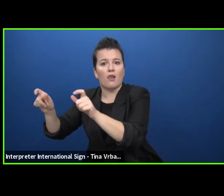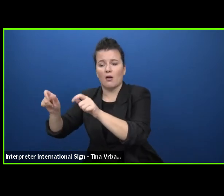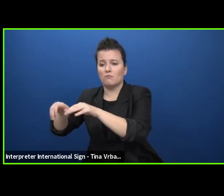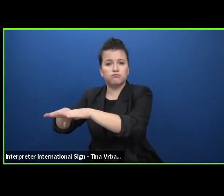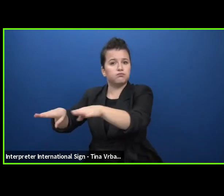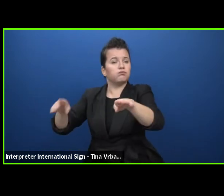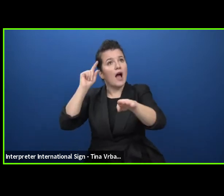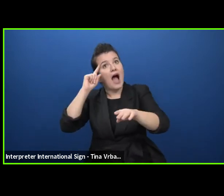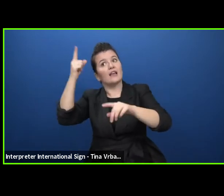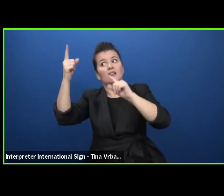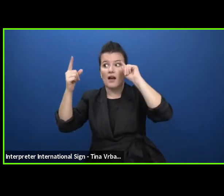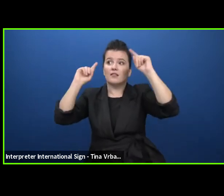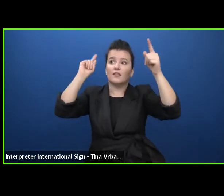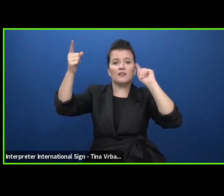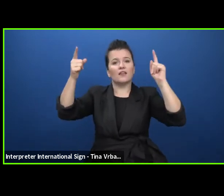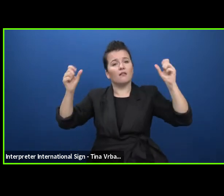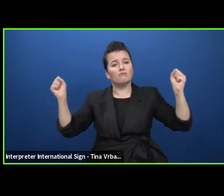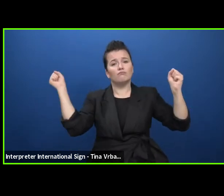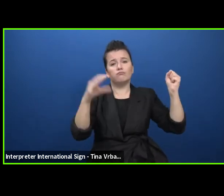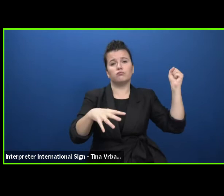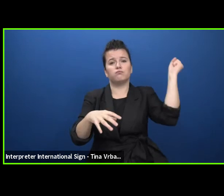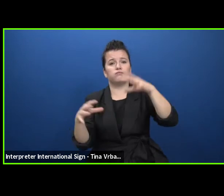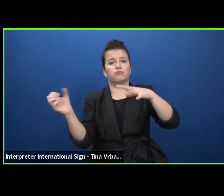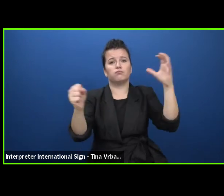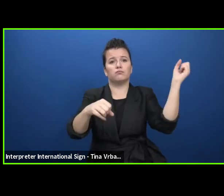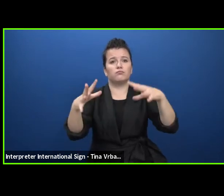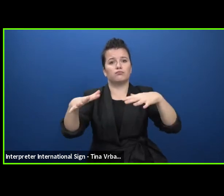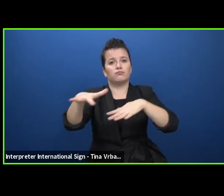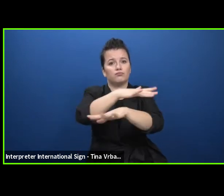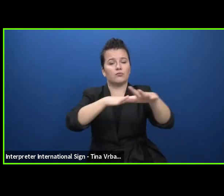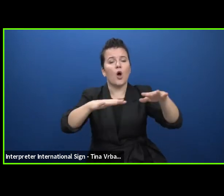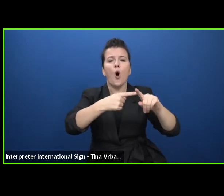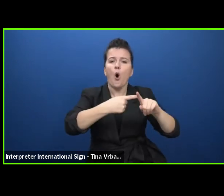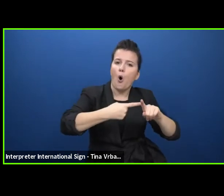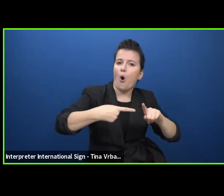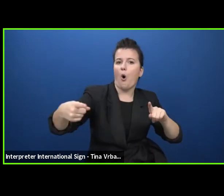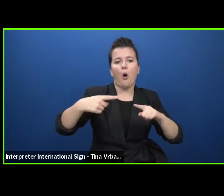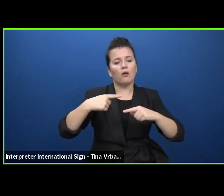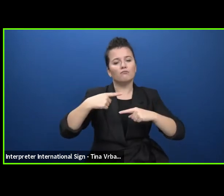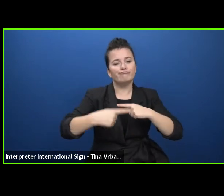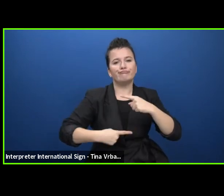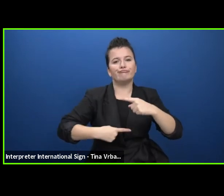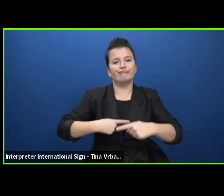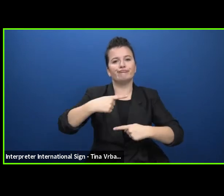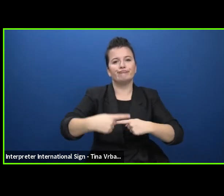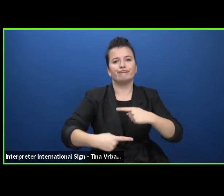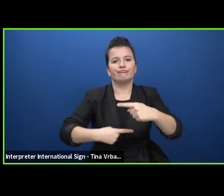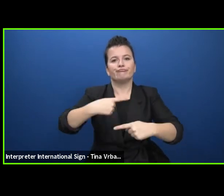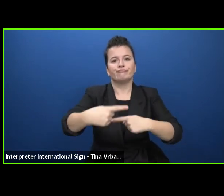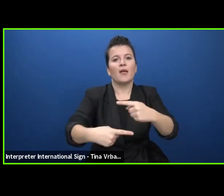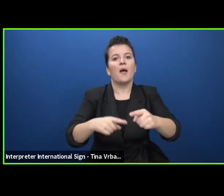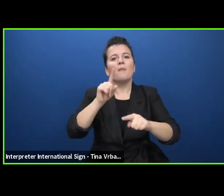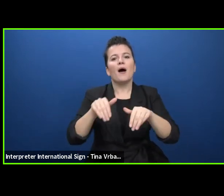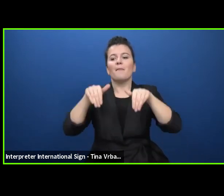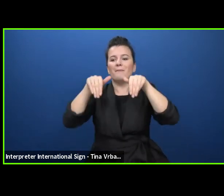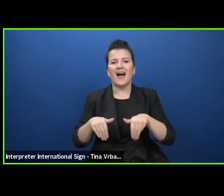all reserves. All fertile, but passive. One needs to get things going with them, you know.